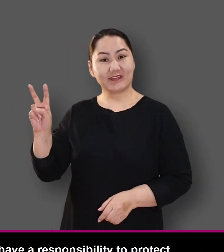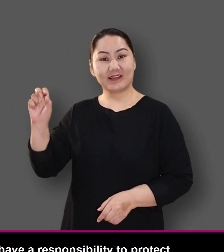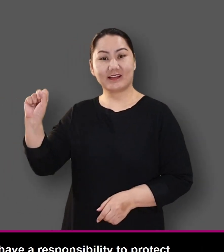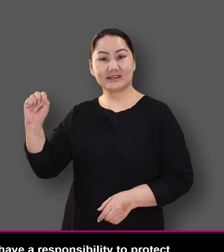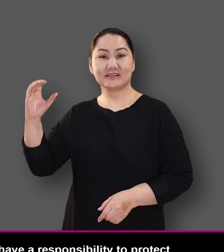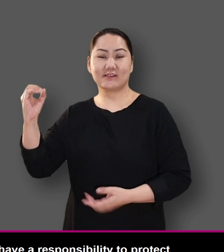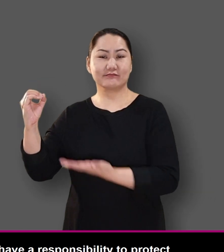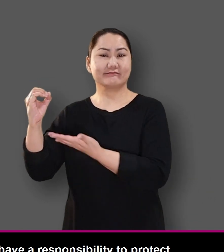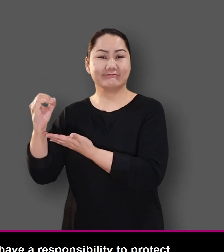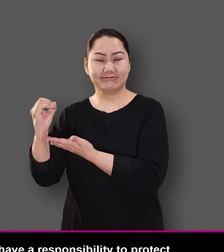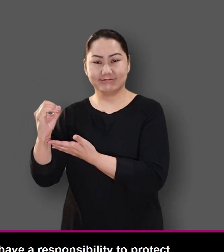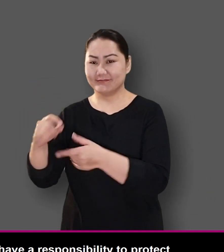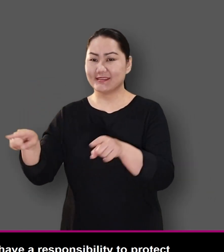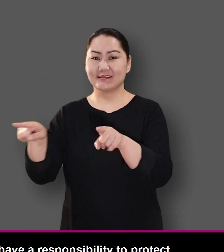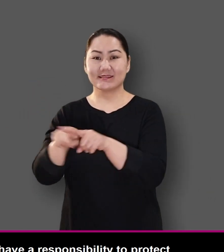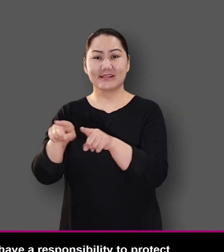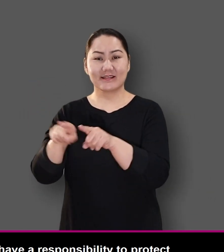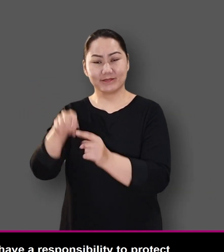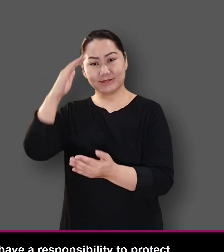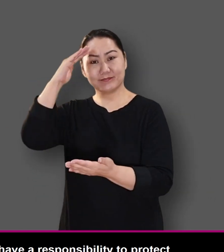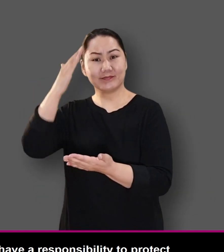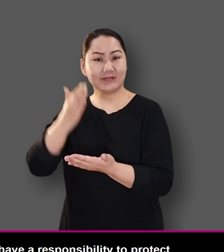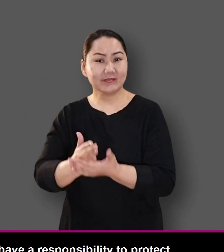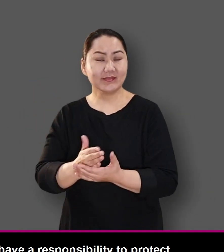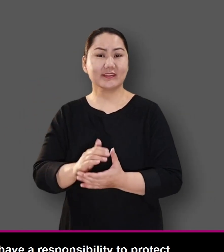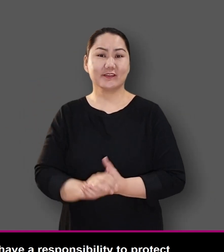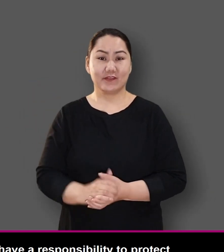We believe governments have a responsibility to protect